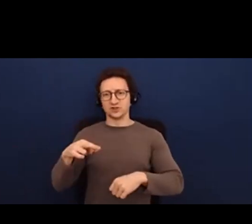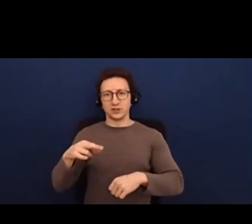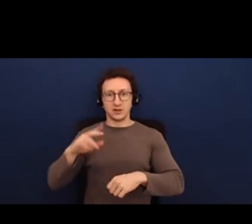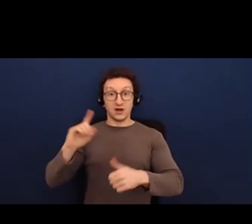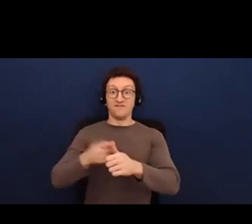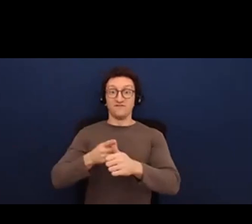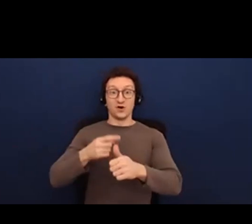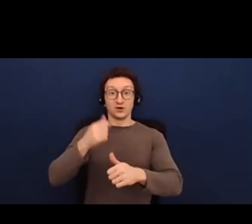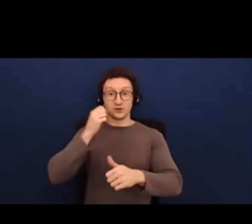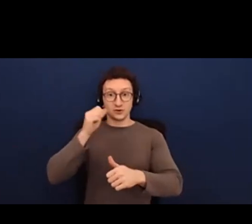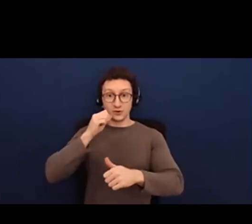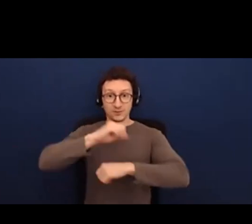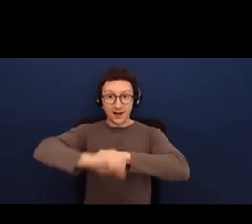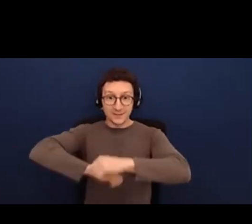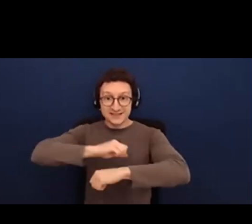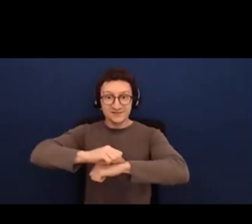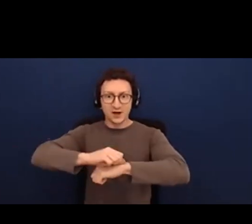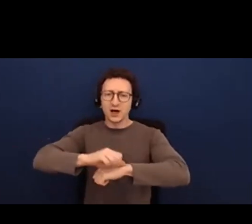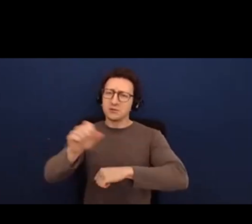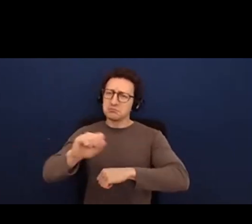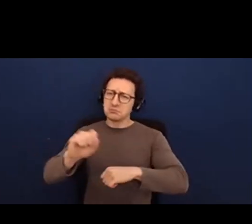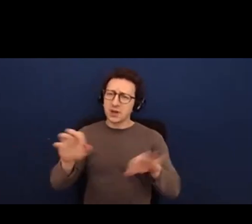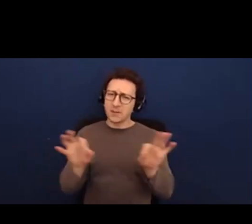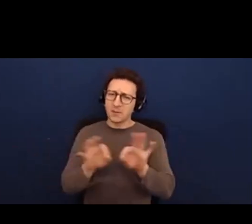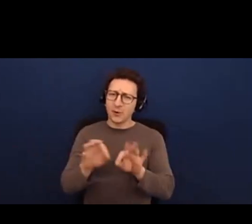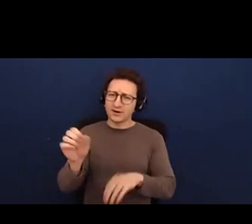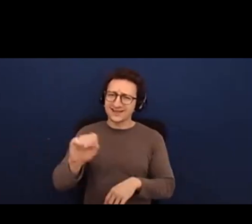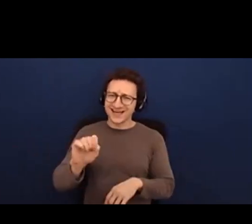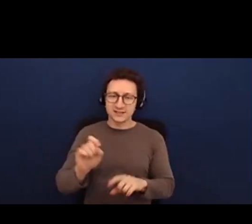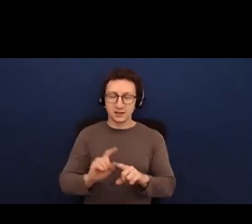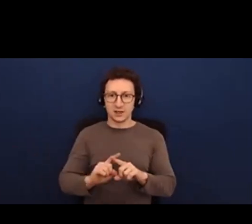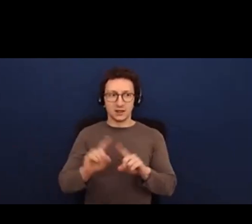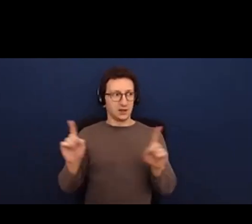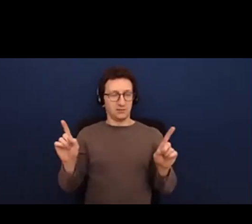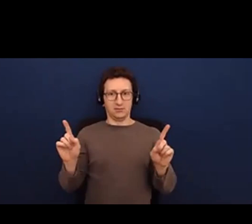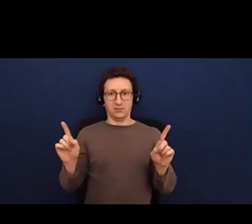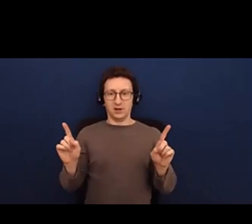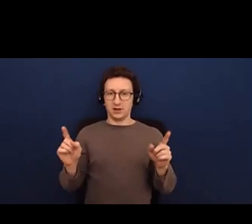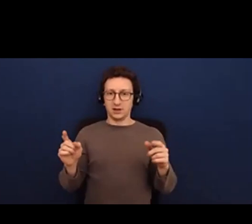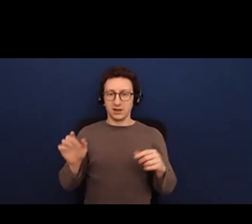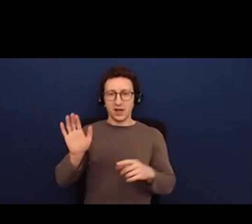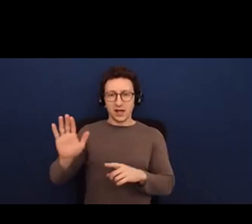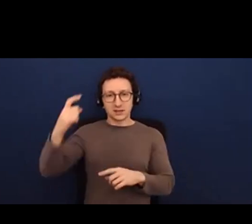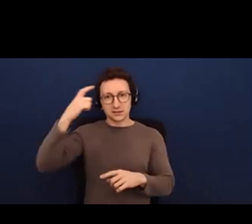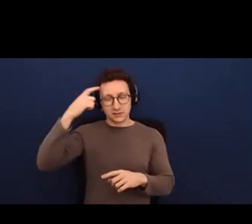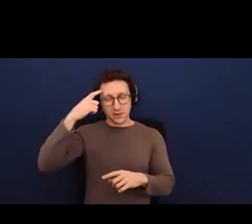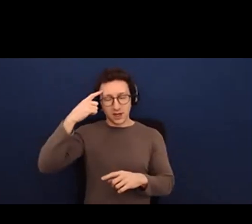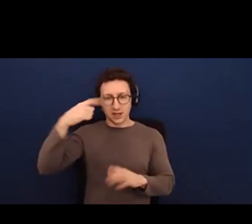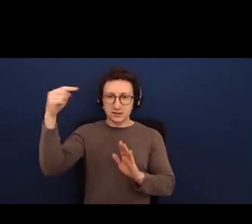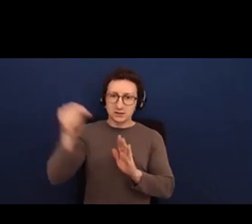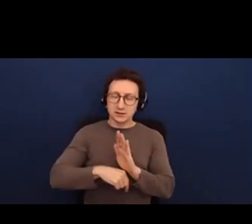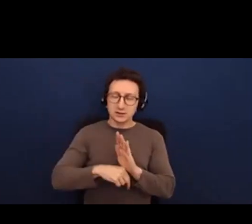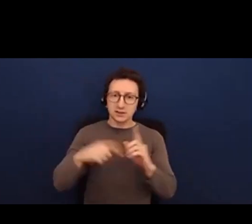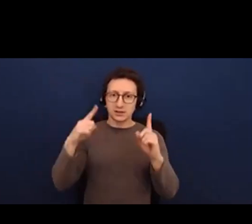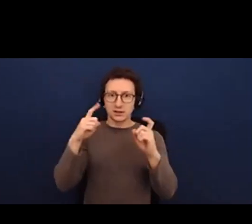important, but there are a number of elements which I feel are basic to the way his mind works, which are